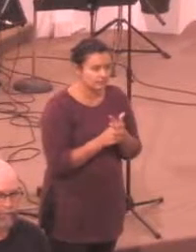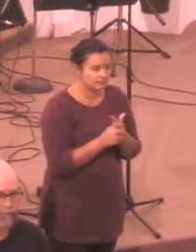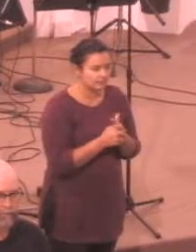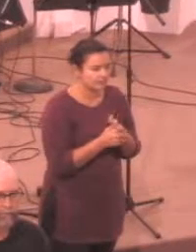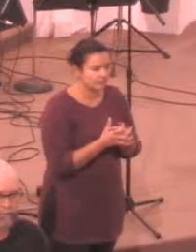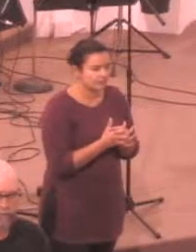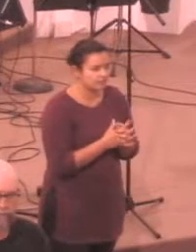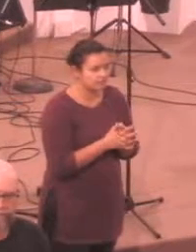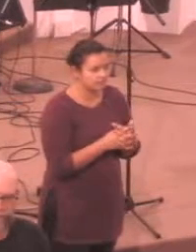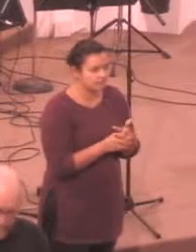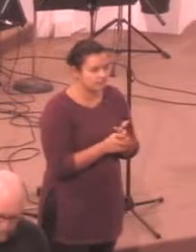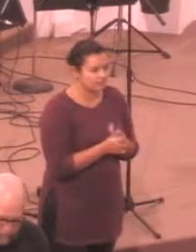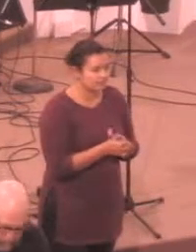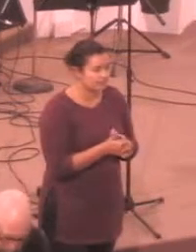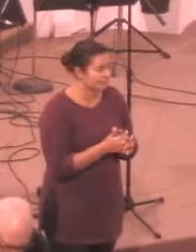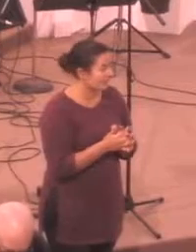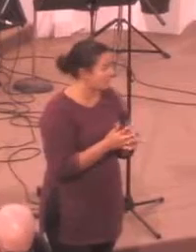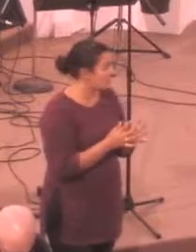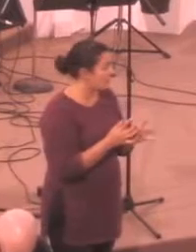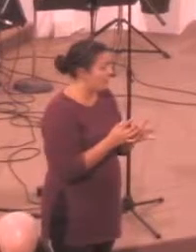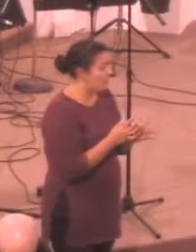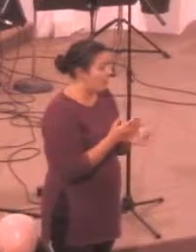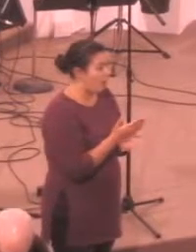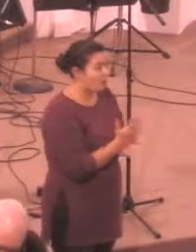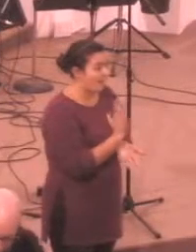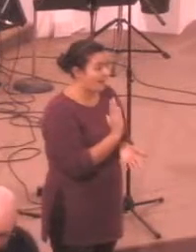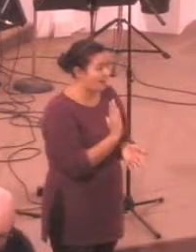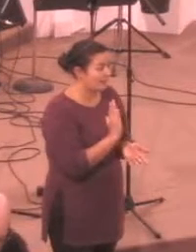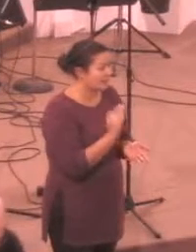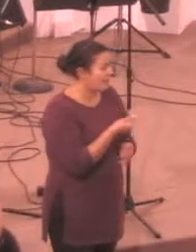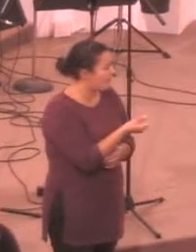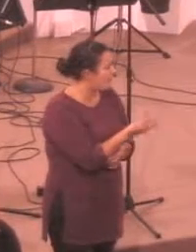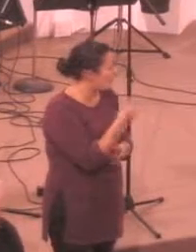All right. Good deal. Just a couple of announcements.